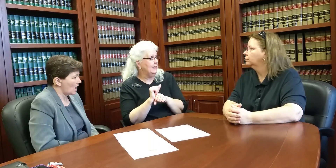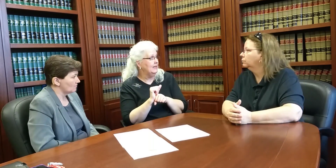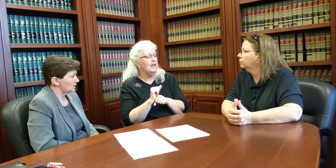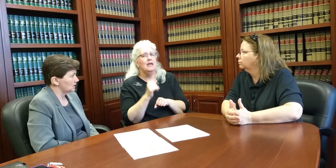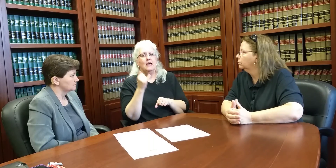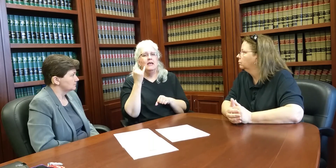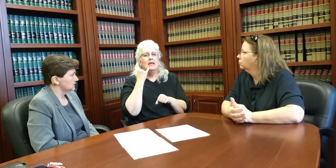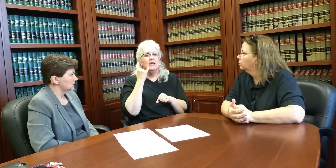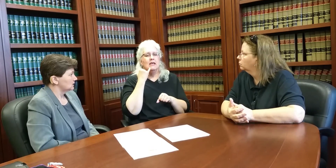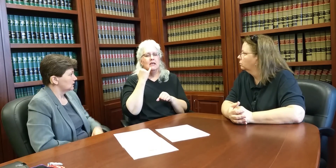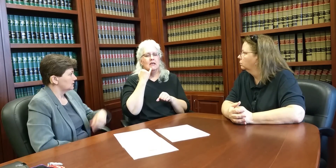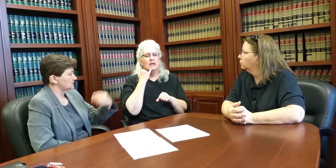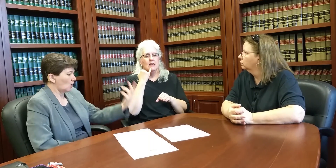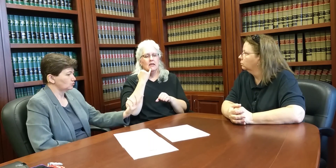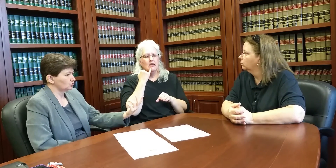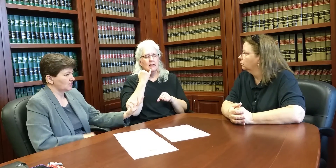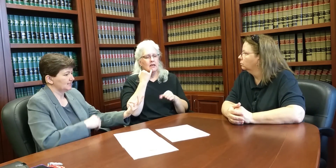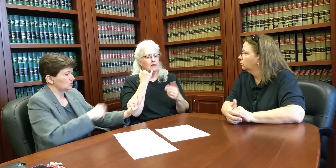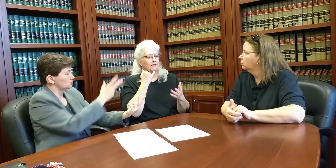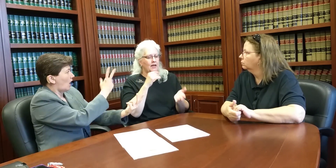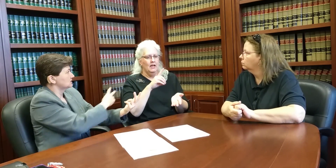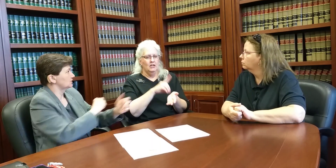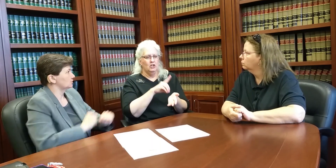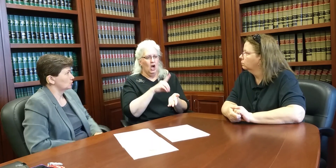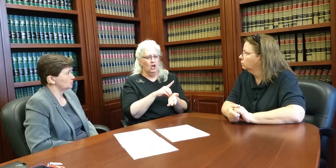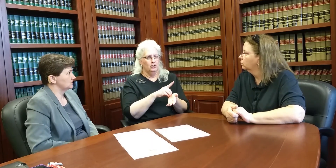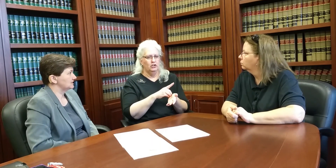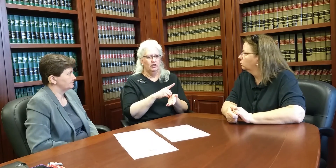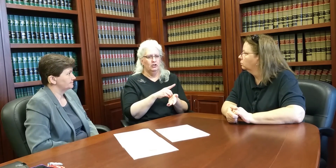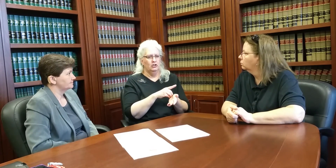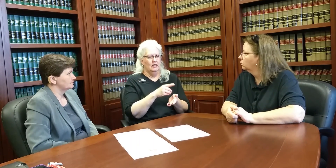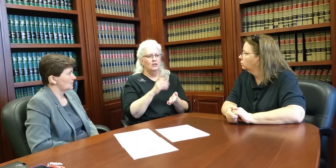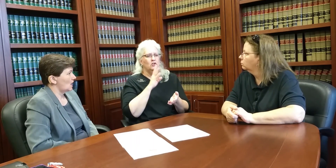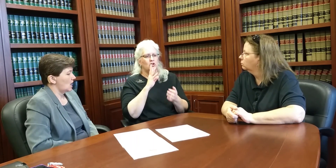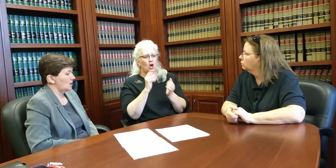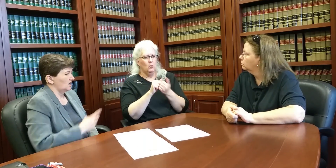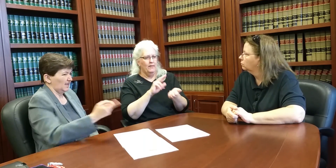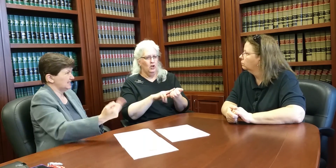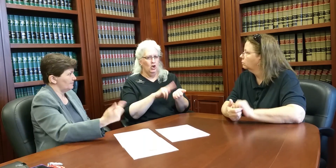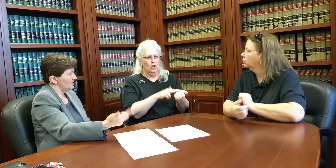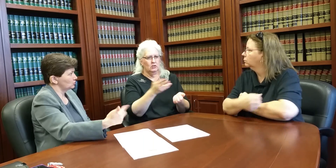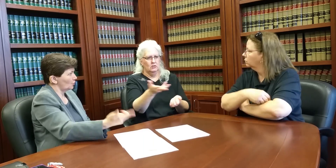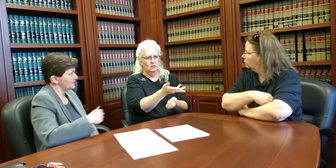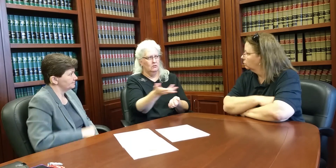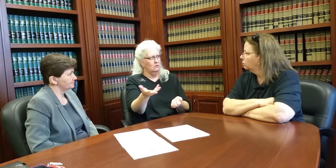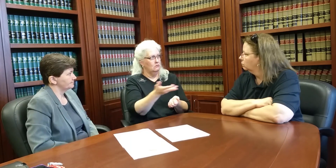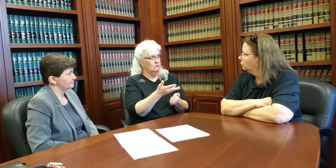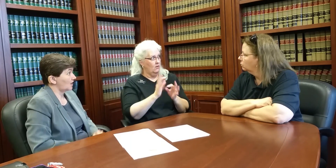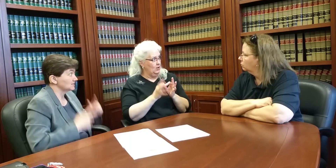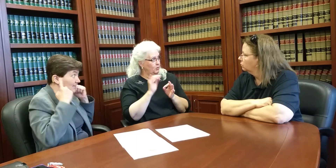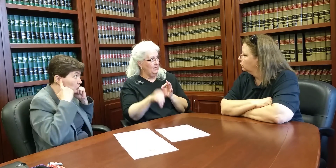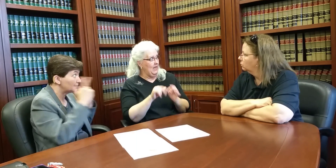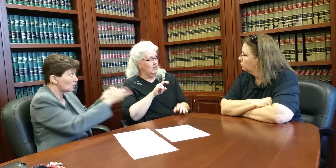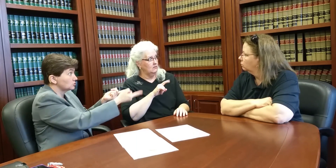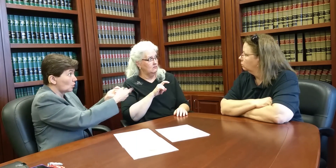have the doctor standing here talking to the nurses, is that being interpreted? Because the hearing person's going to